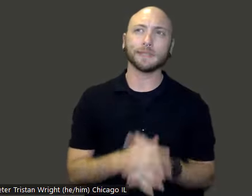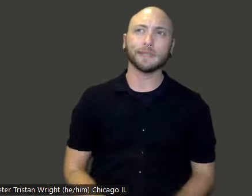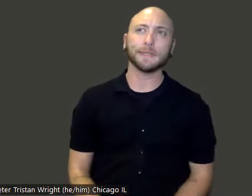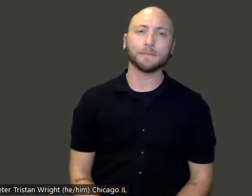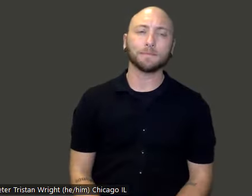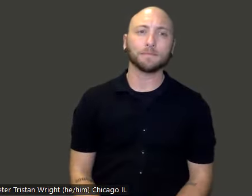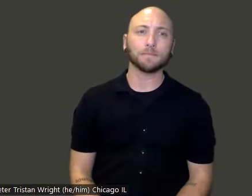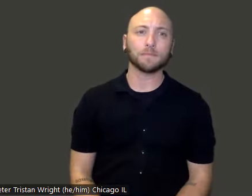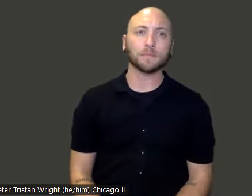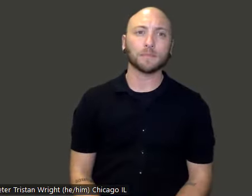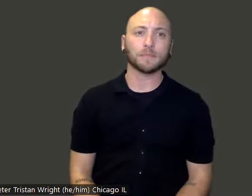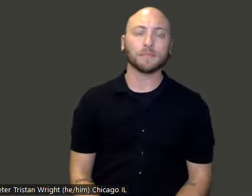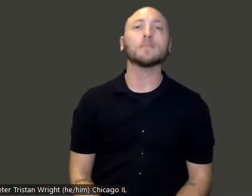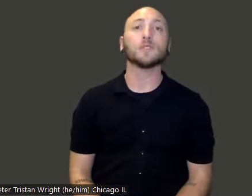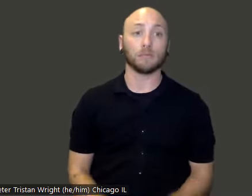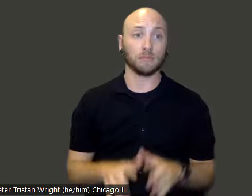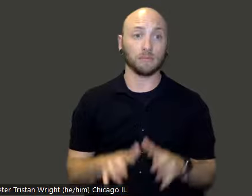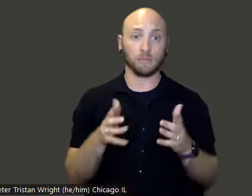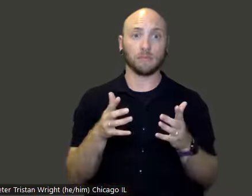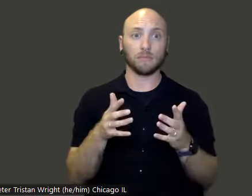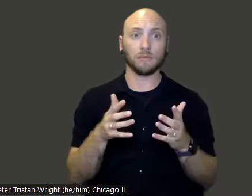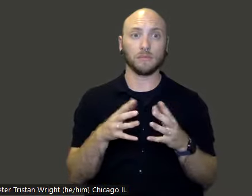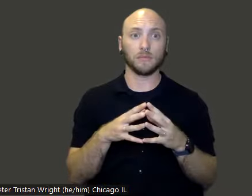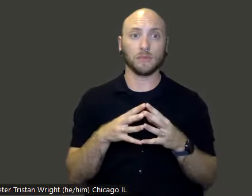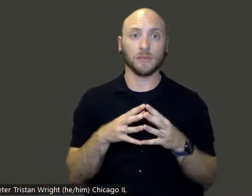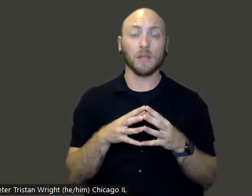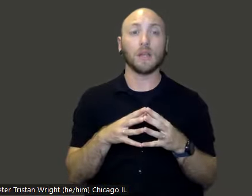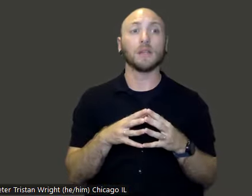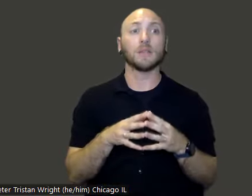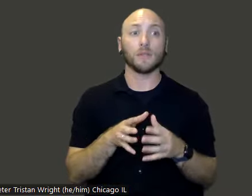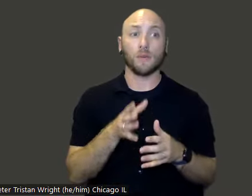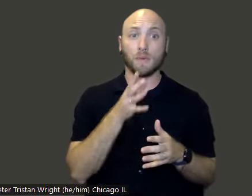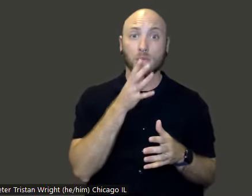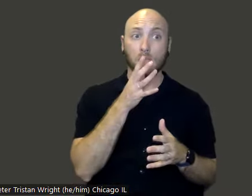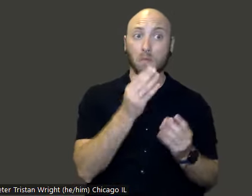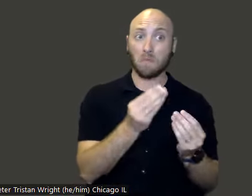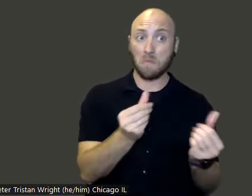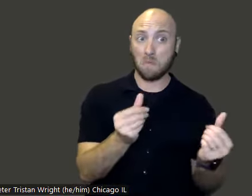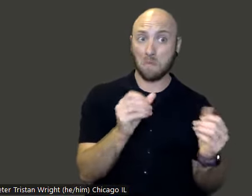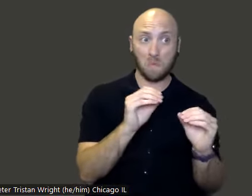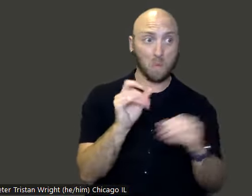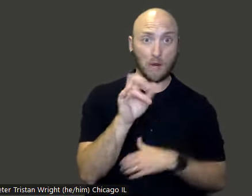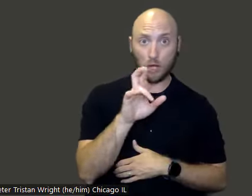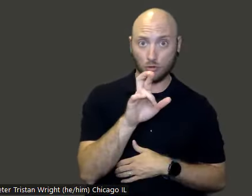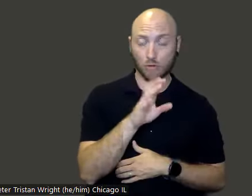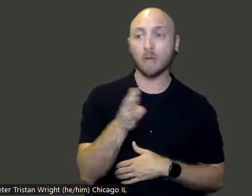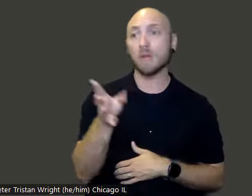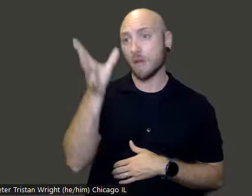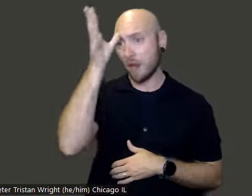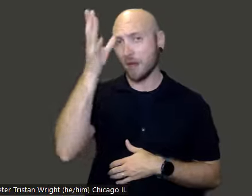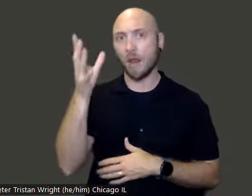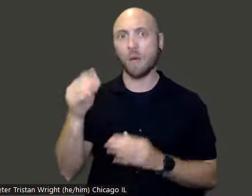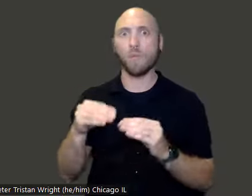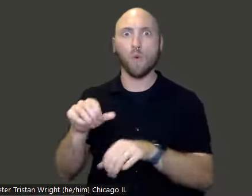My dad very quickly after that started working a lot more. they're business owners. They own their own